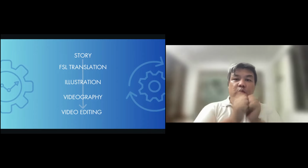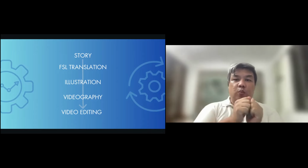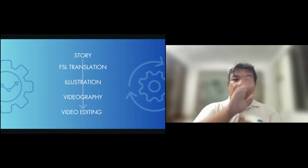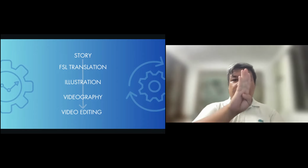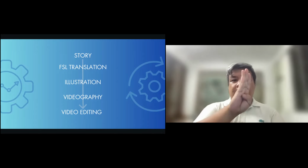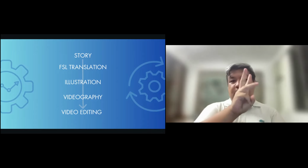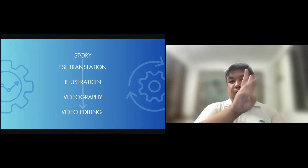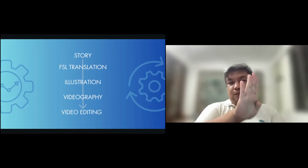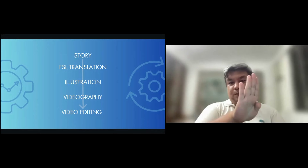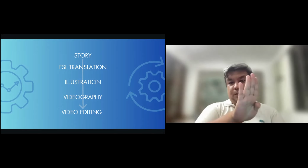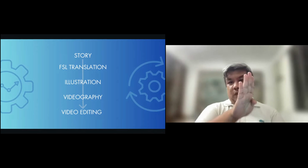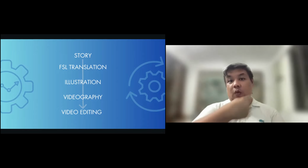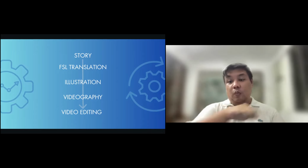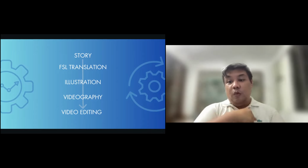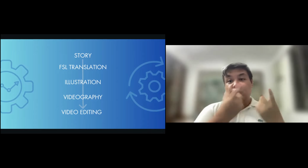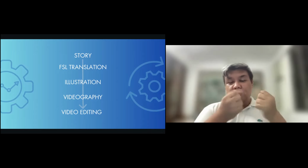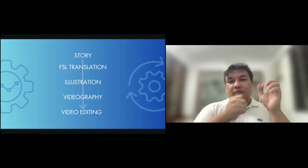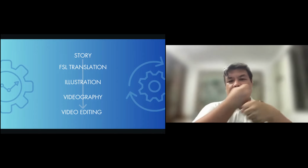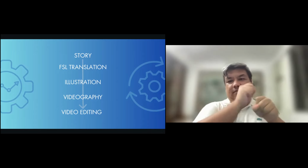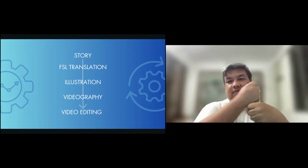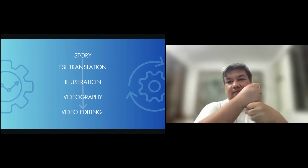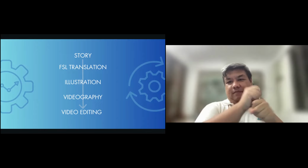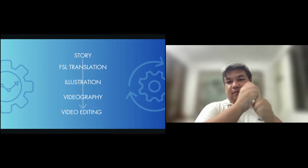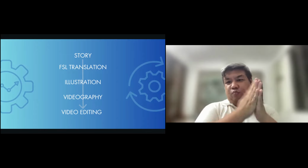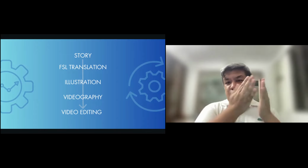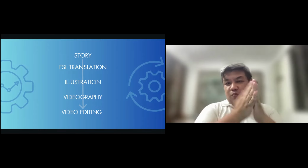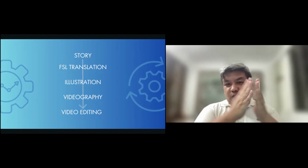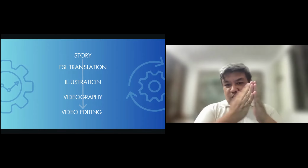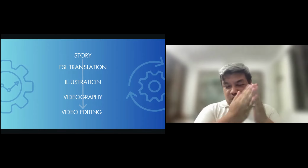work with the different ACR projects. We have the